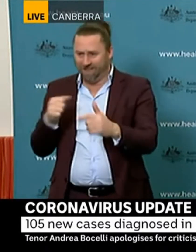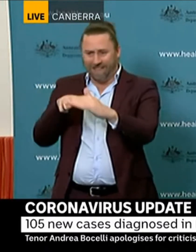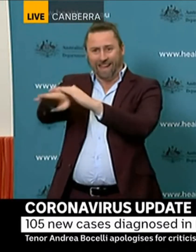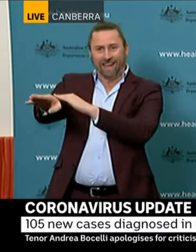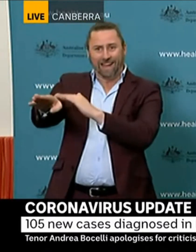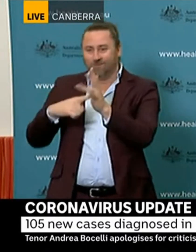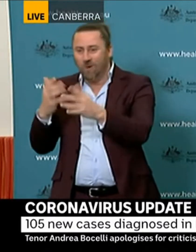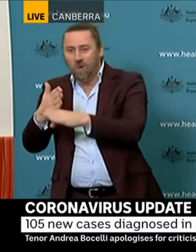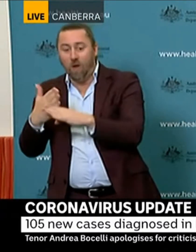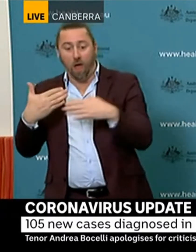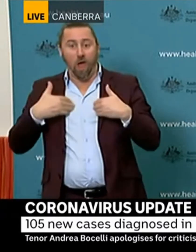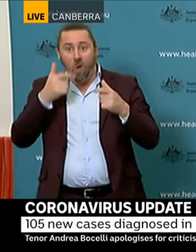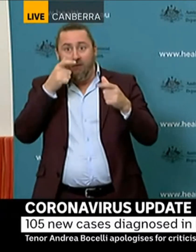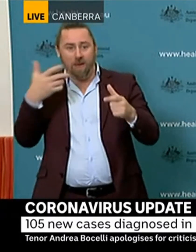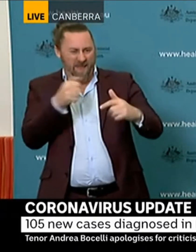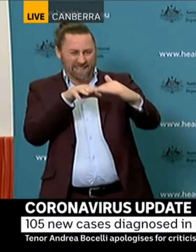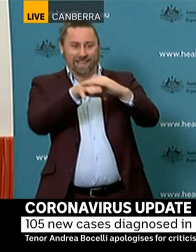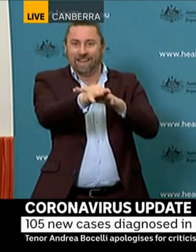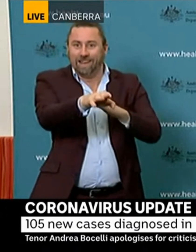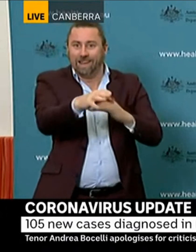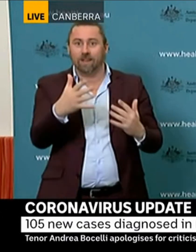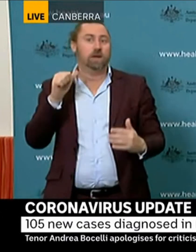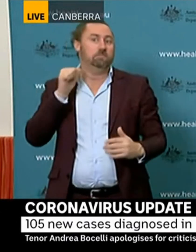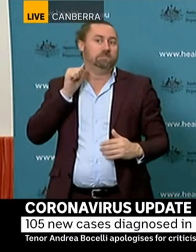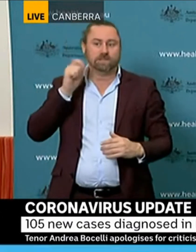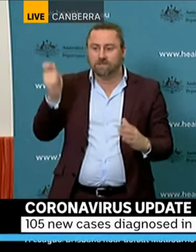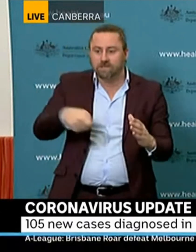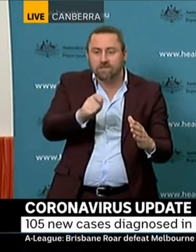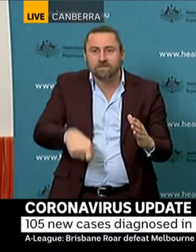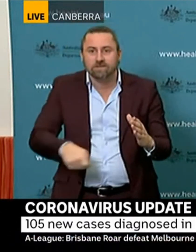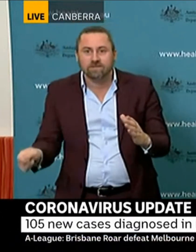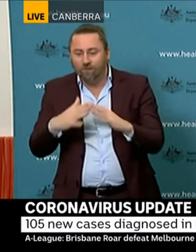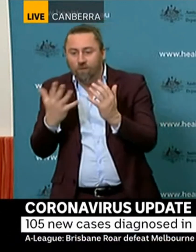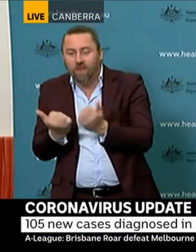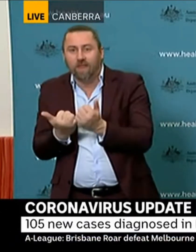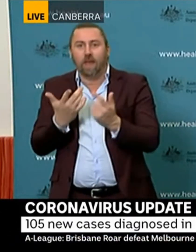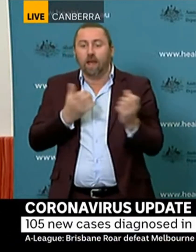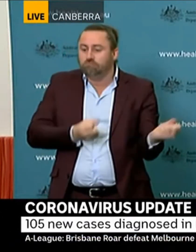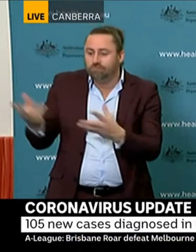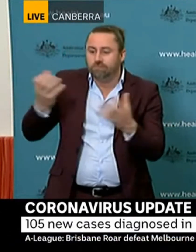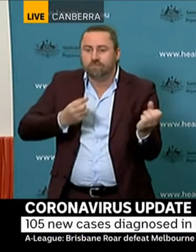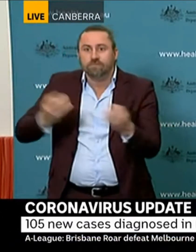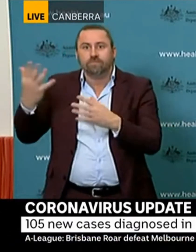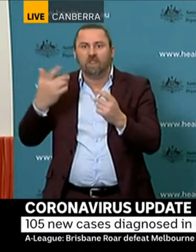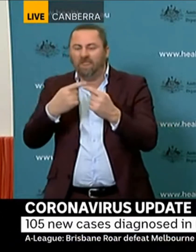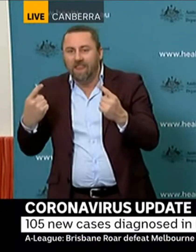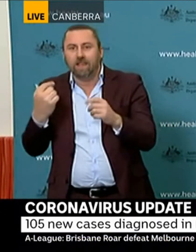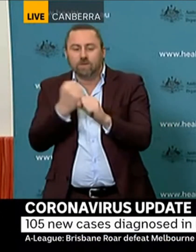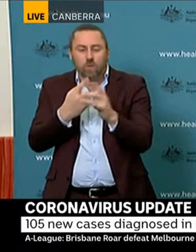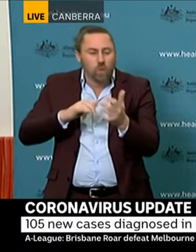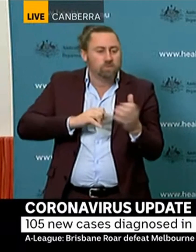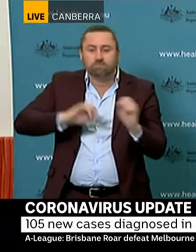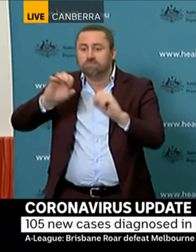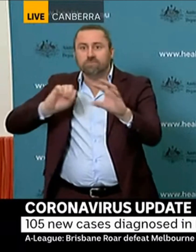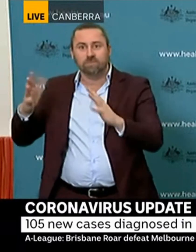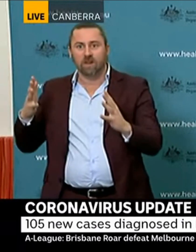healthcare, in meat supplies, distribution centres and so forth, these are exactly the people that need to